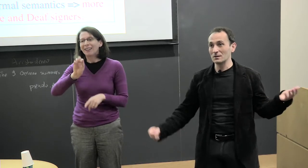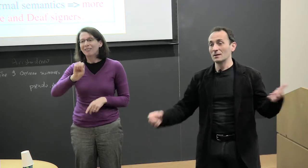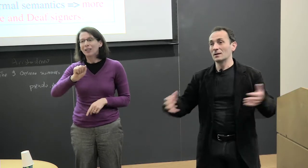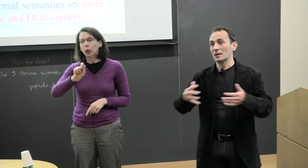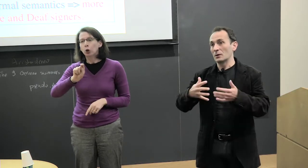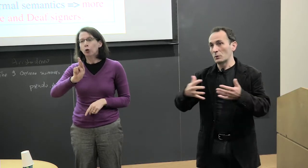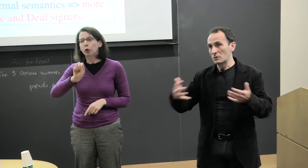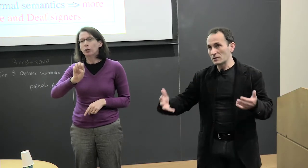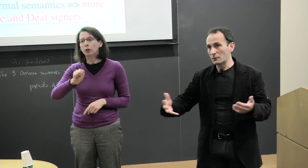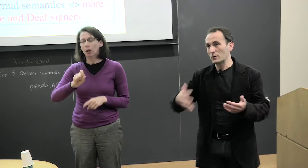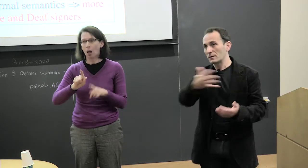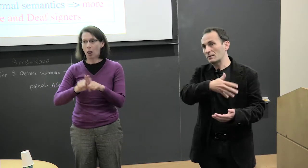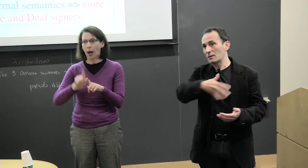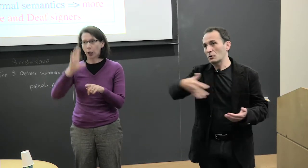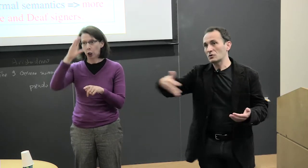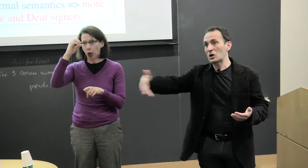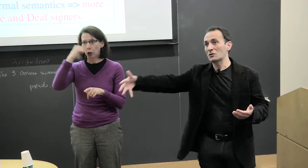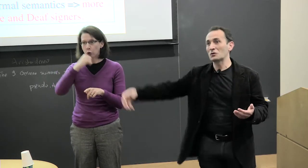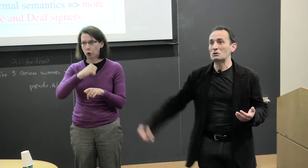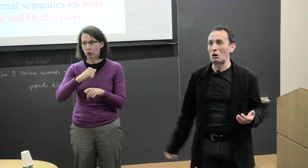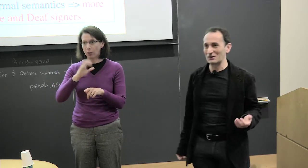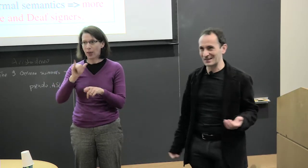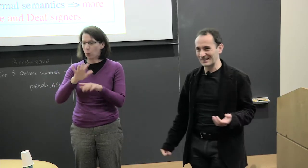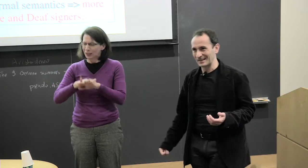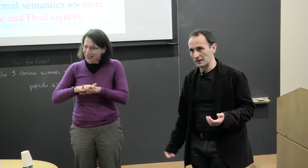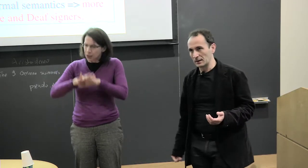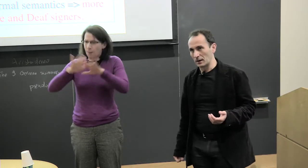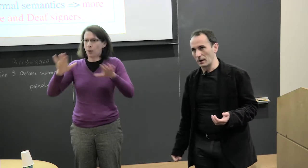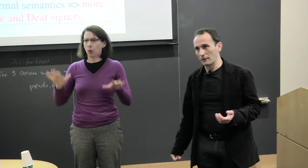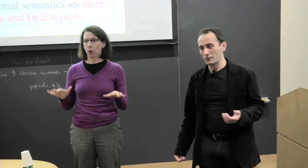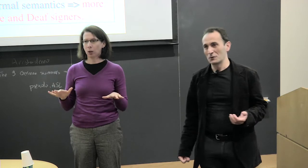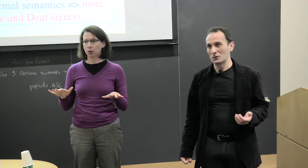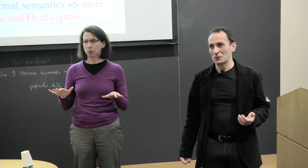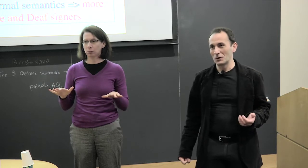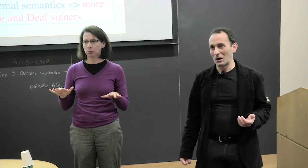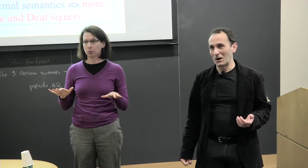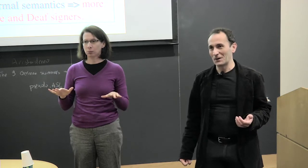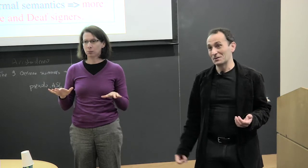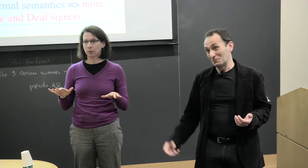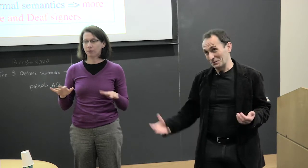as well, with the difference that there are tons and tons of